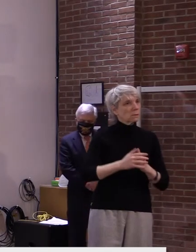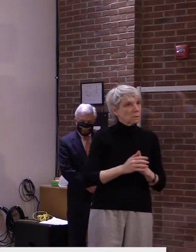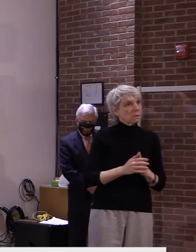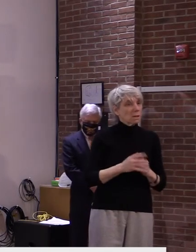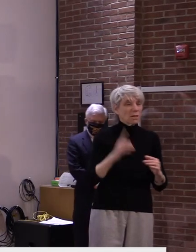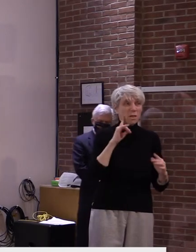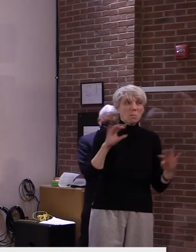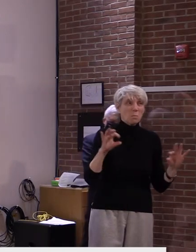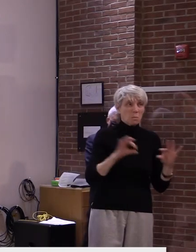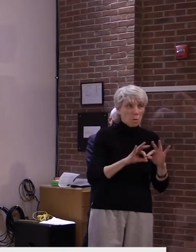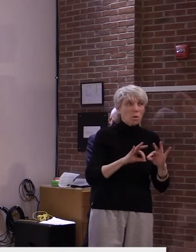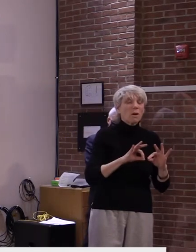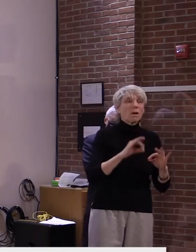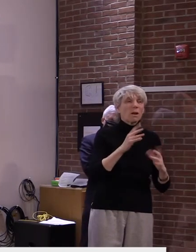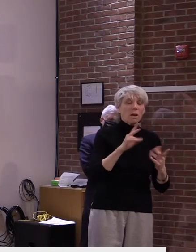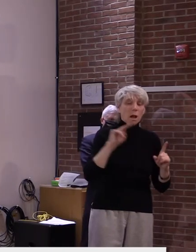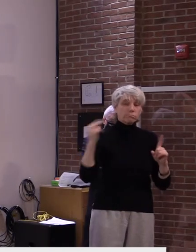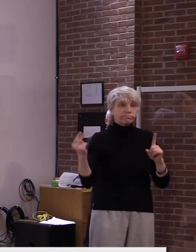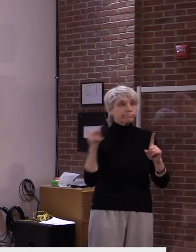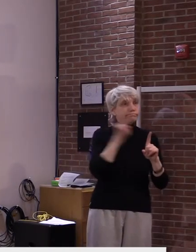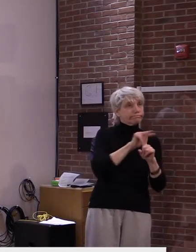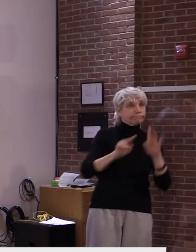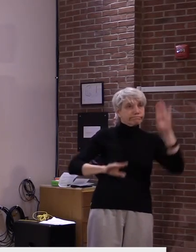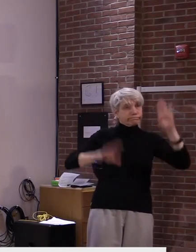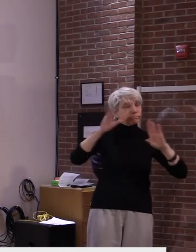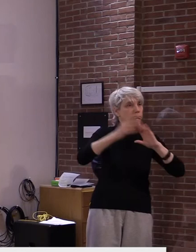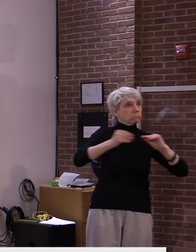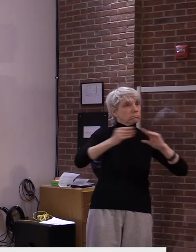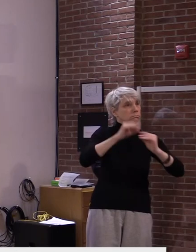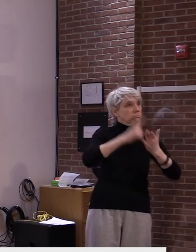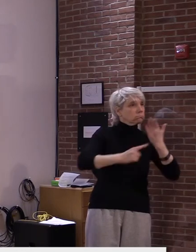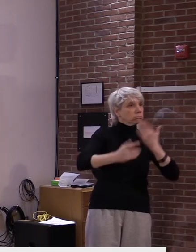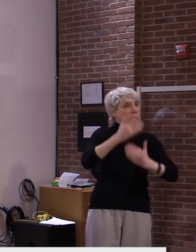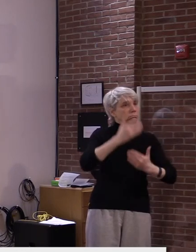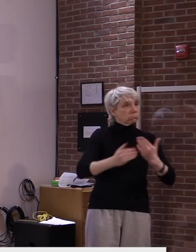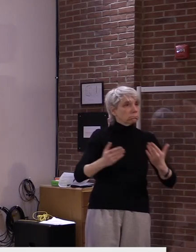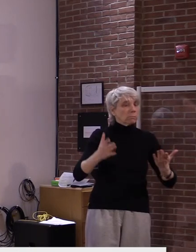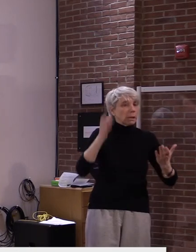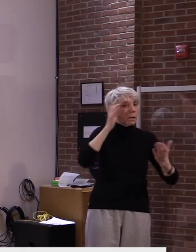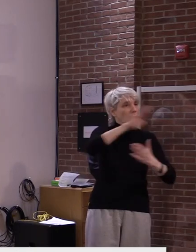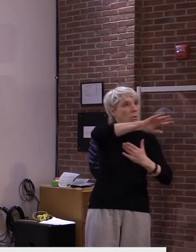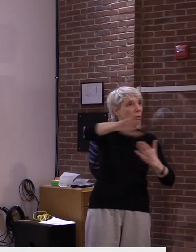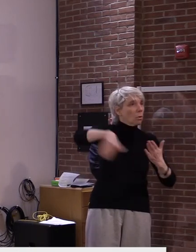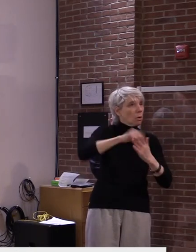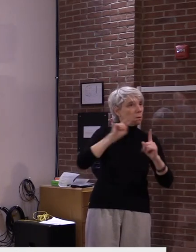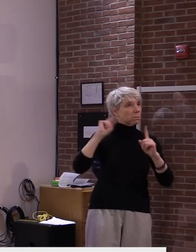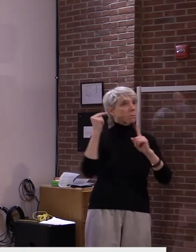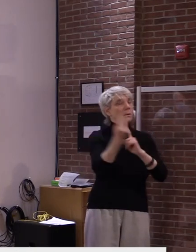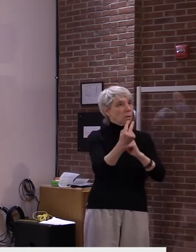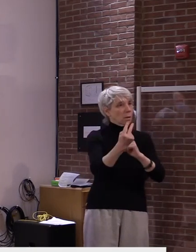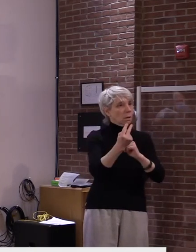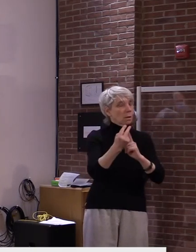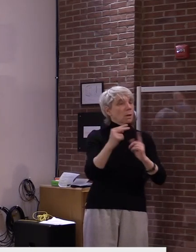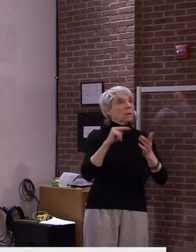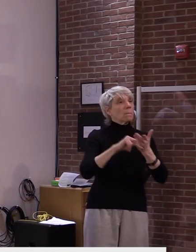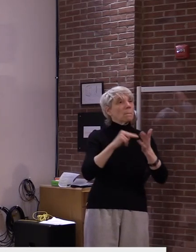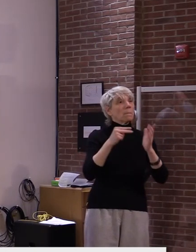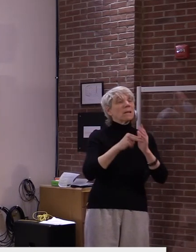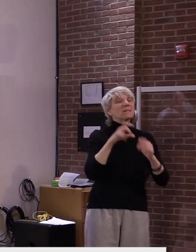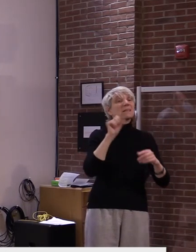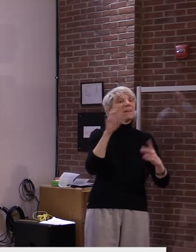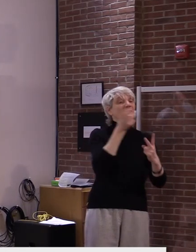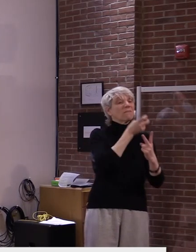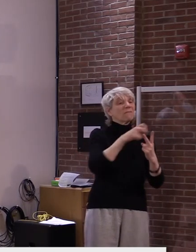in. But again, how does this, does this put us at a unfair